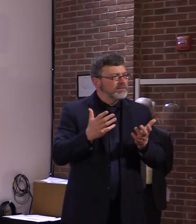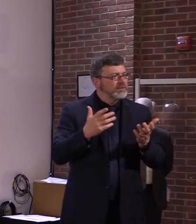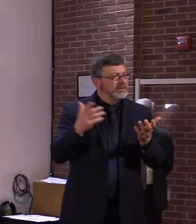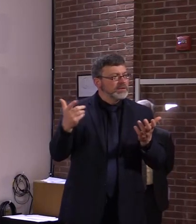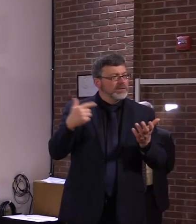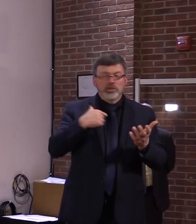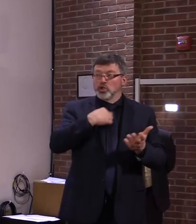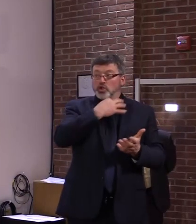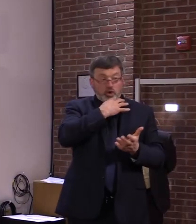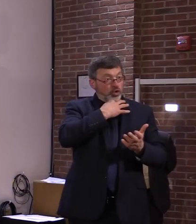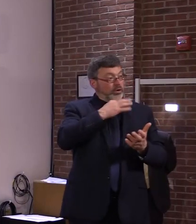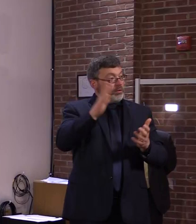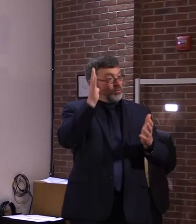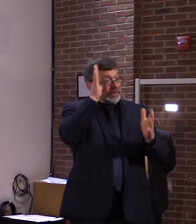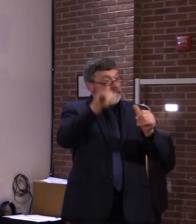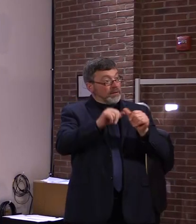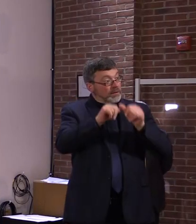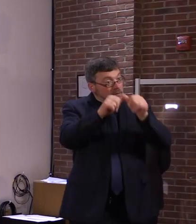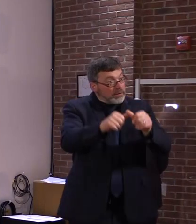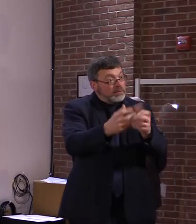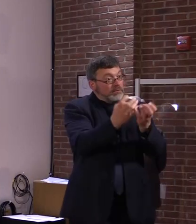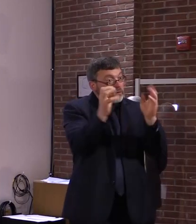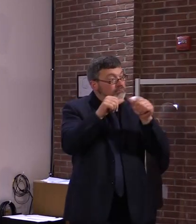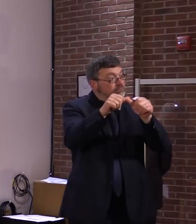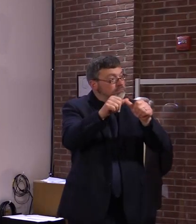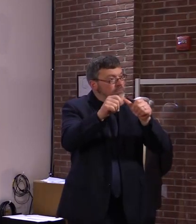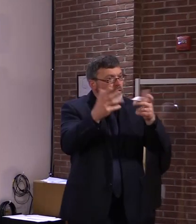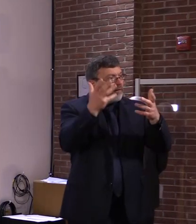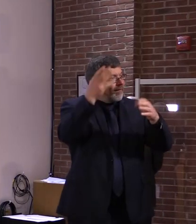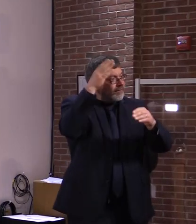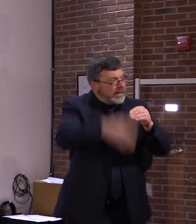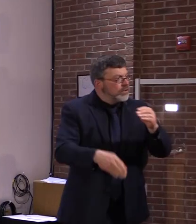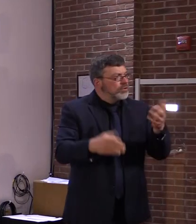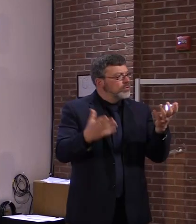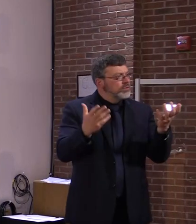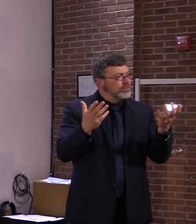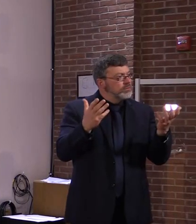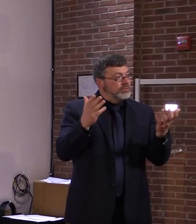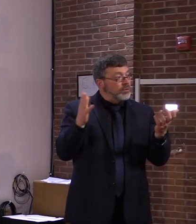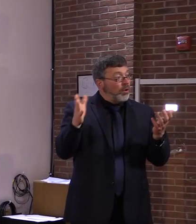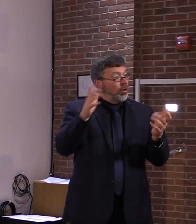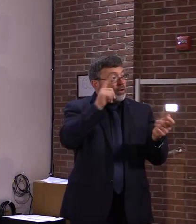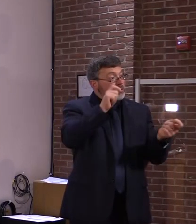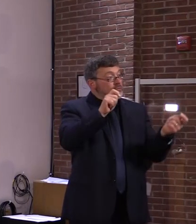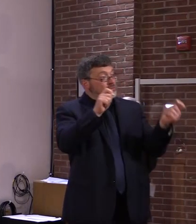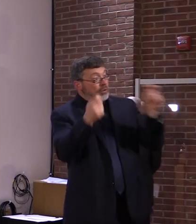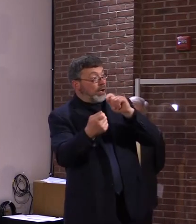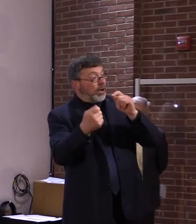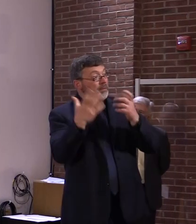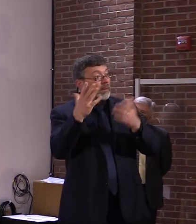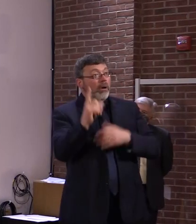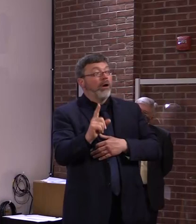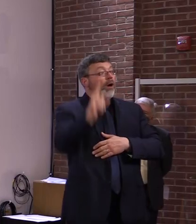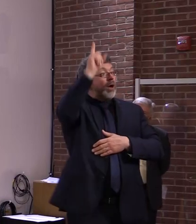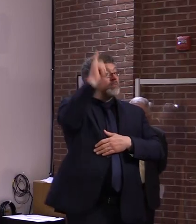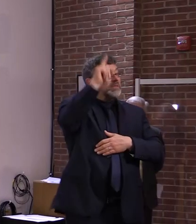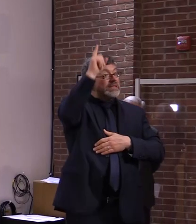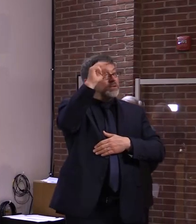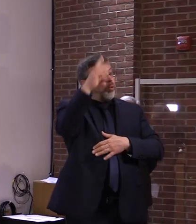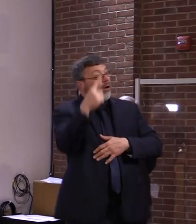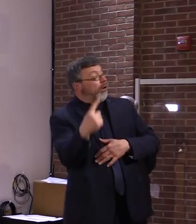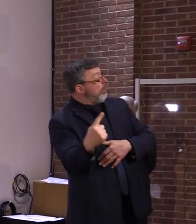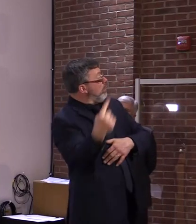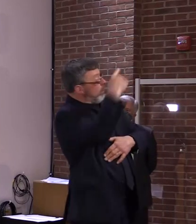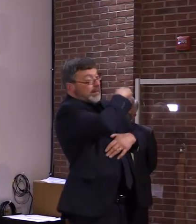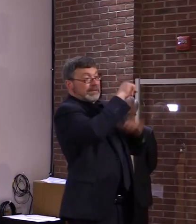once this is over and you could have these, your press conferences, you know, in the, on the fifth floor or in the state house, but they don't,